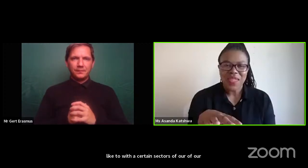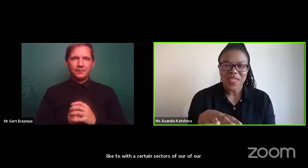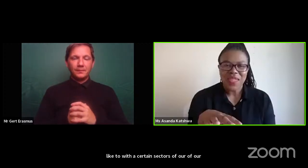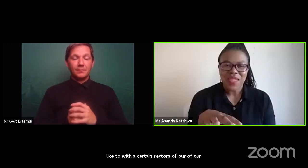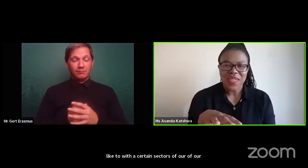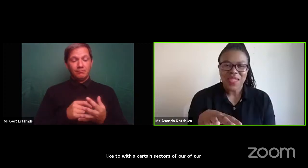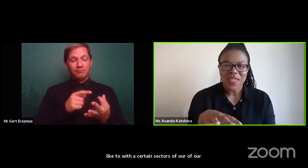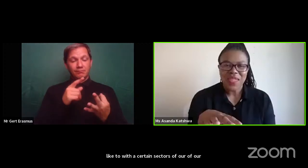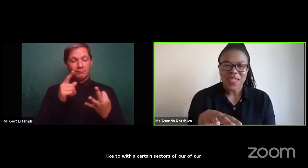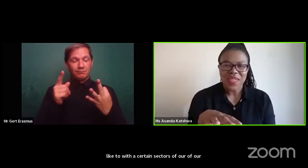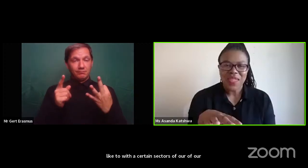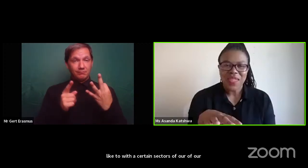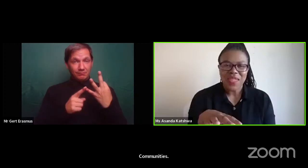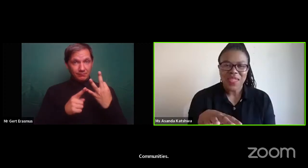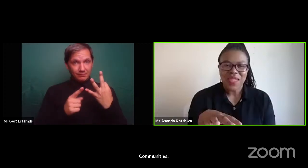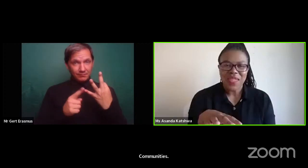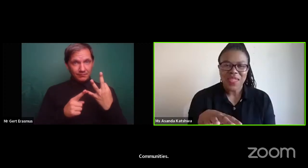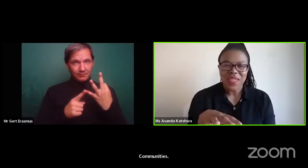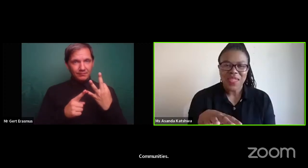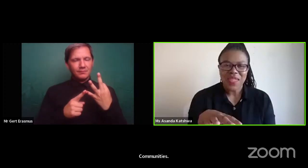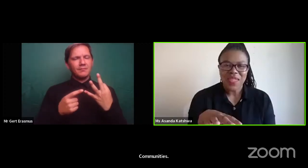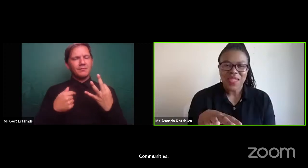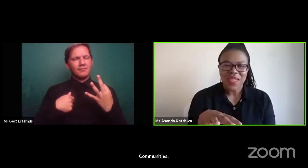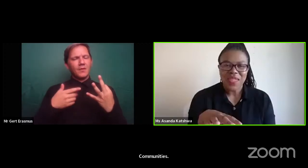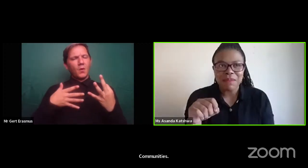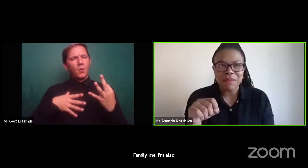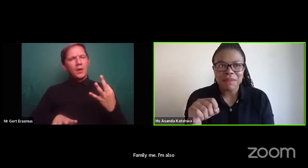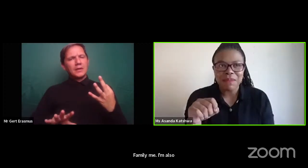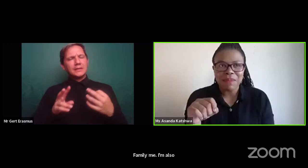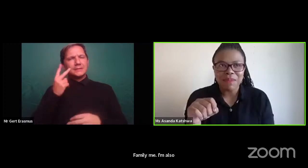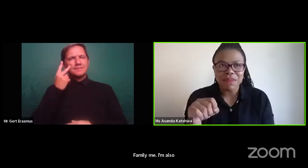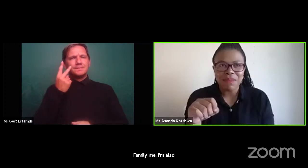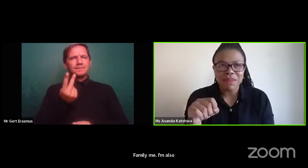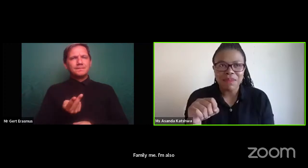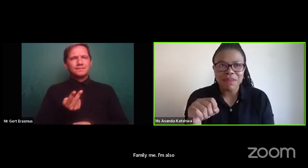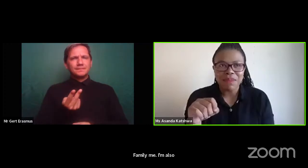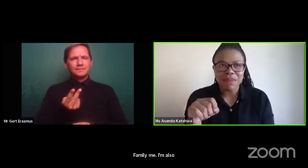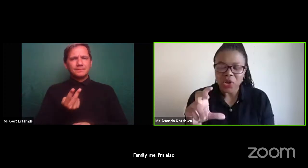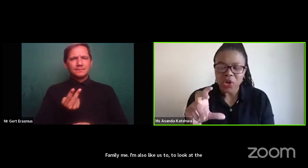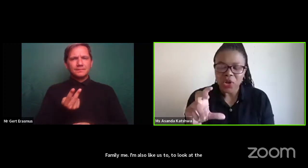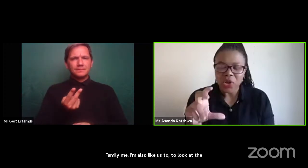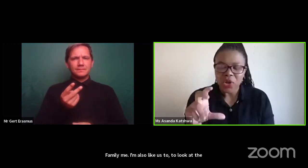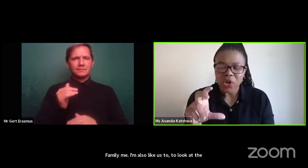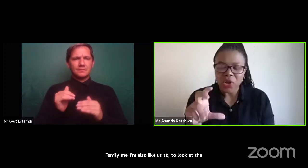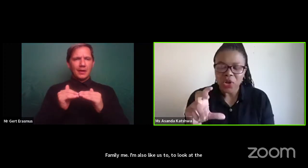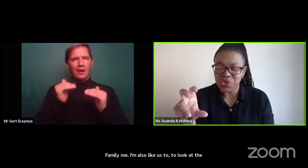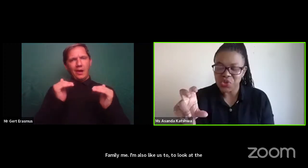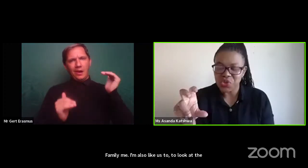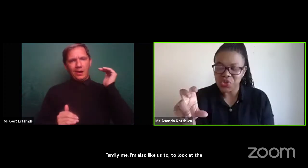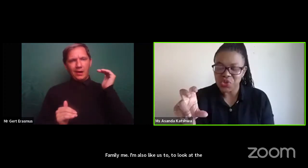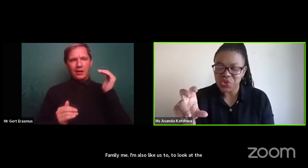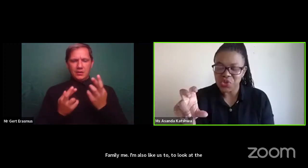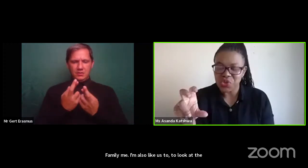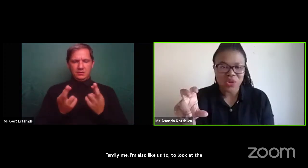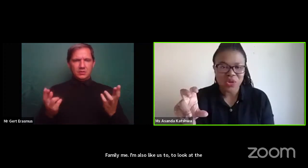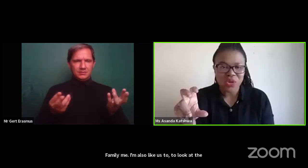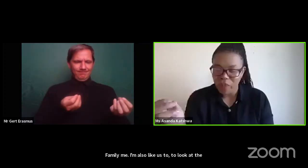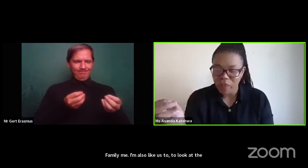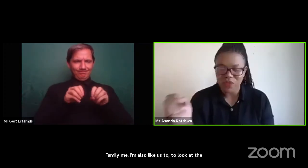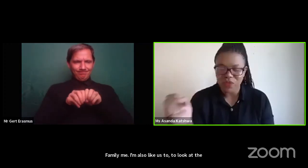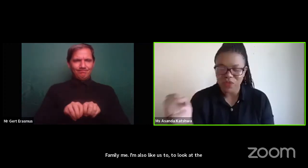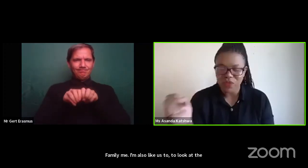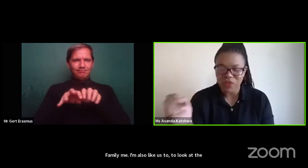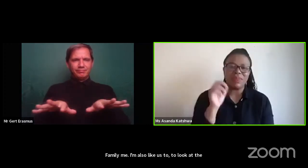Thirdly, I would also like us to look at the unequal distribution of resources, which